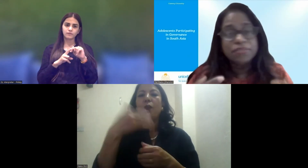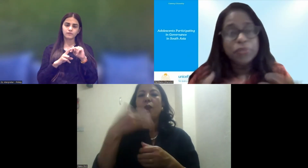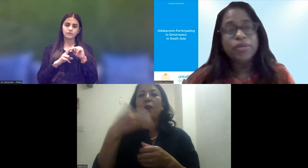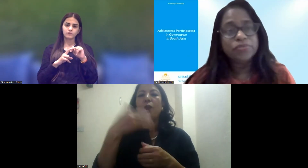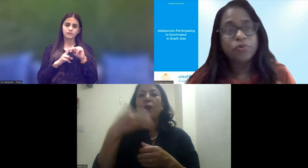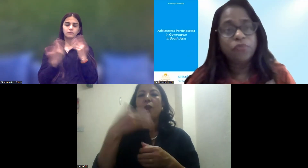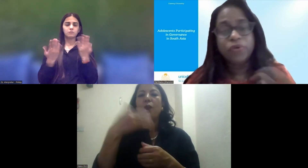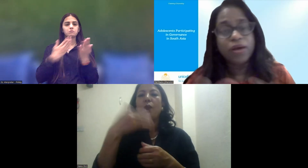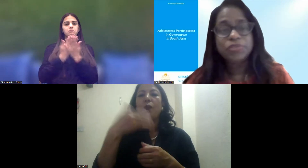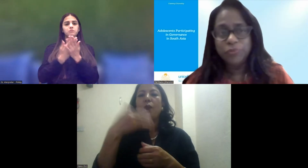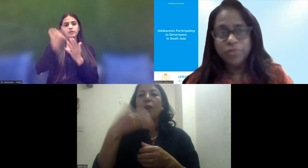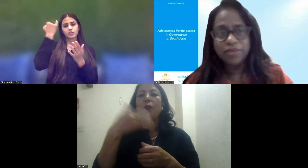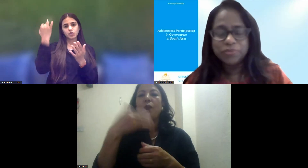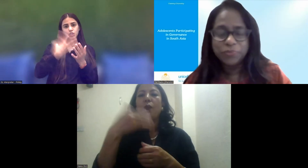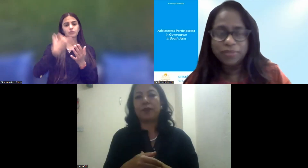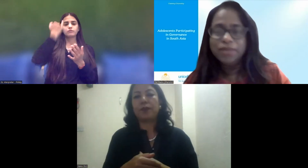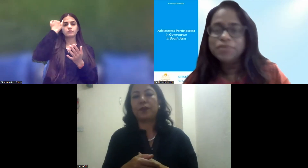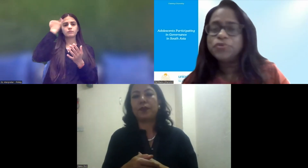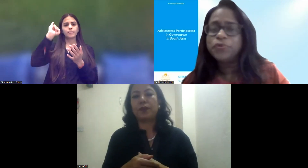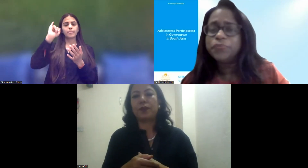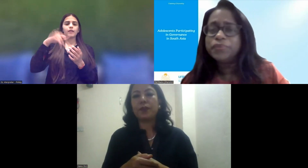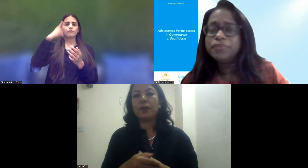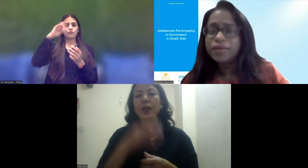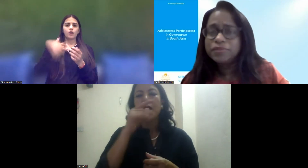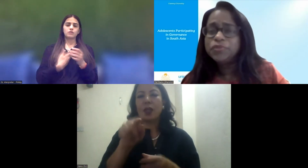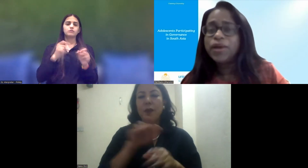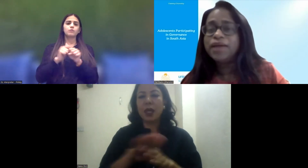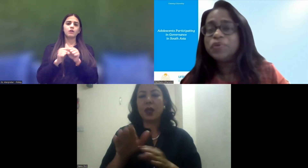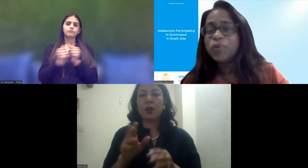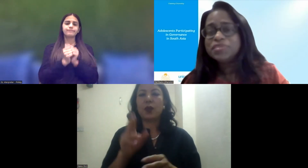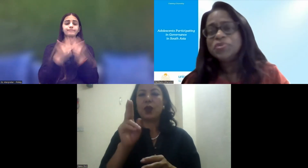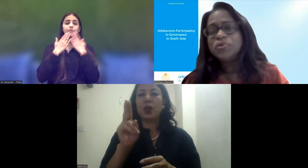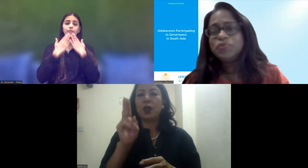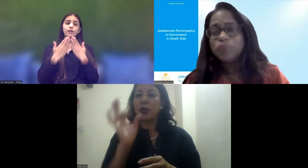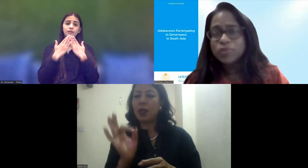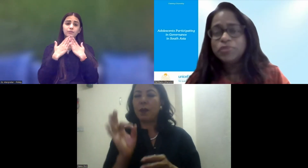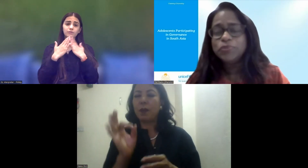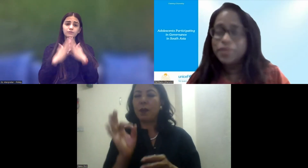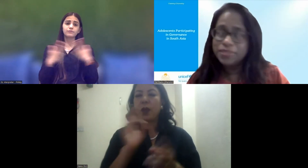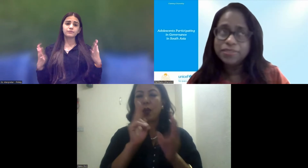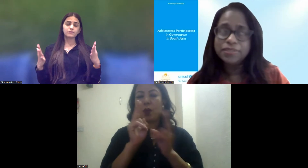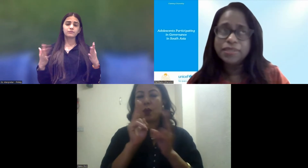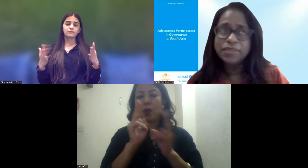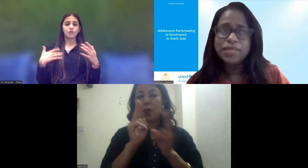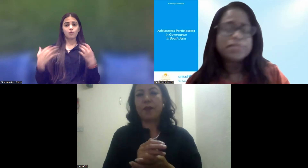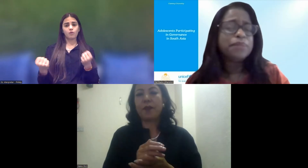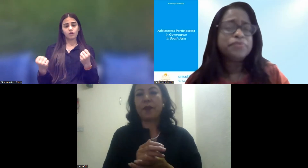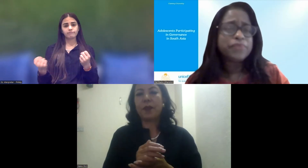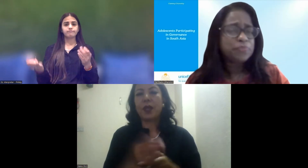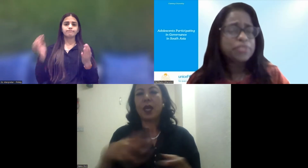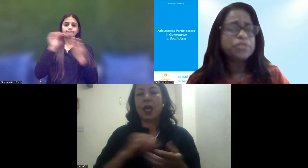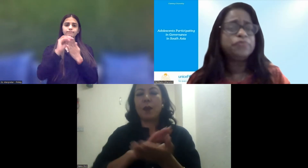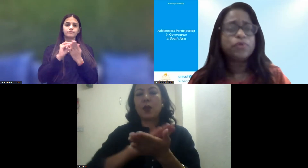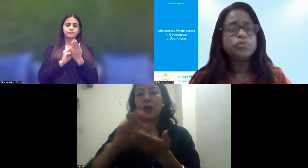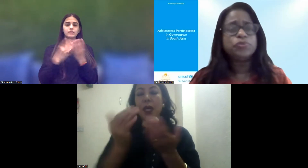suggest new ways for us to work as well. So thank you. And also we want to mention something